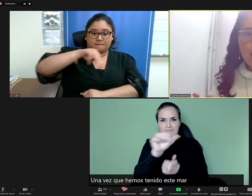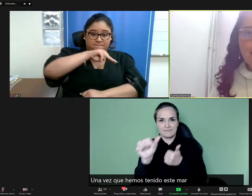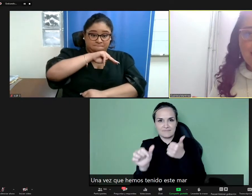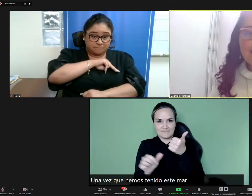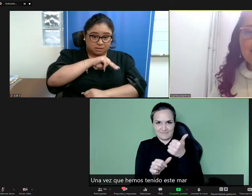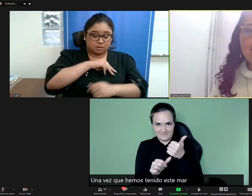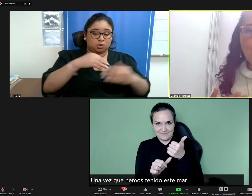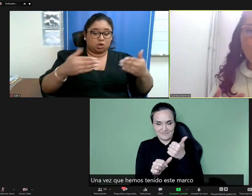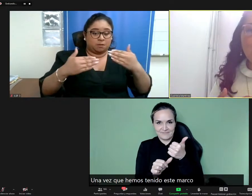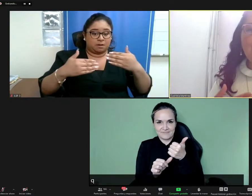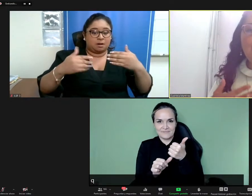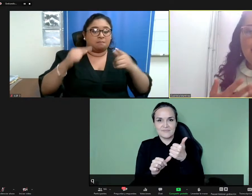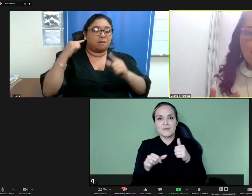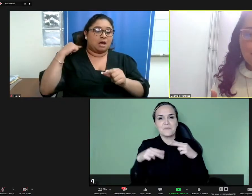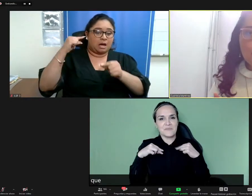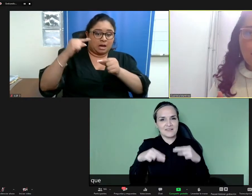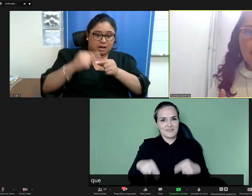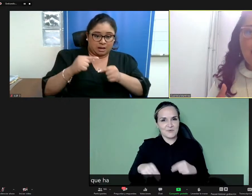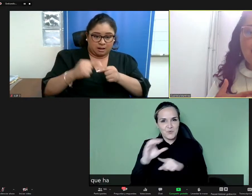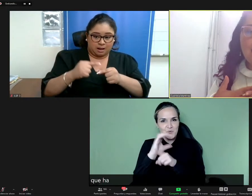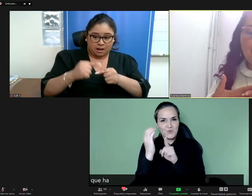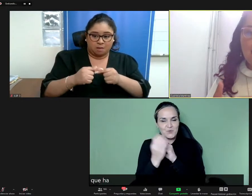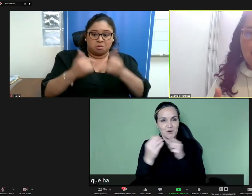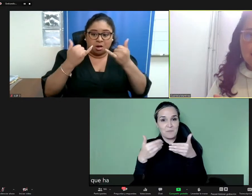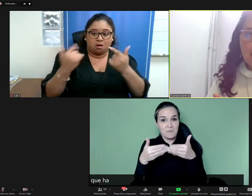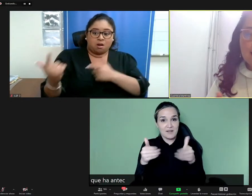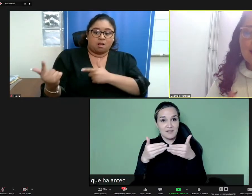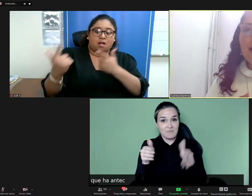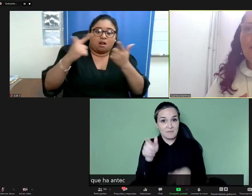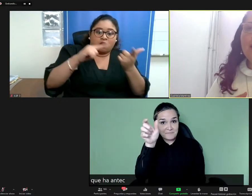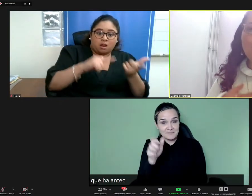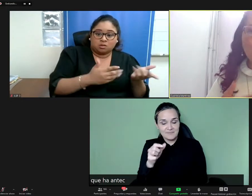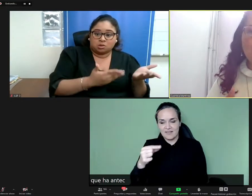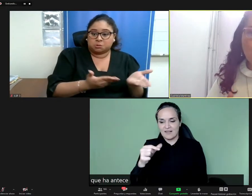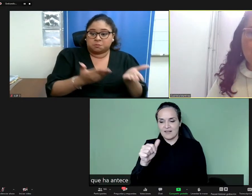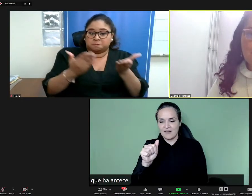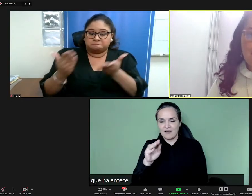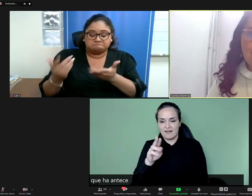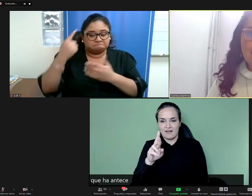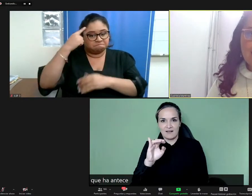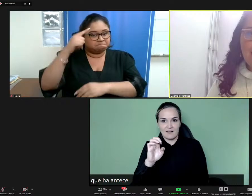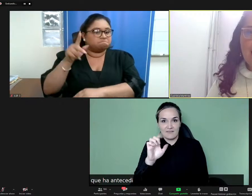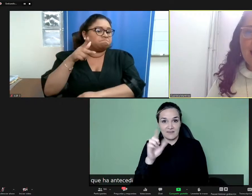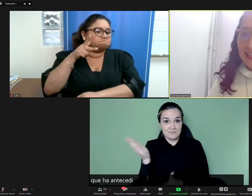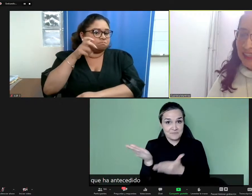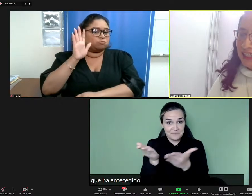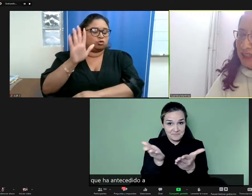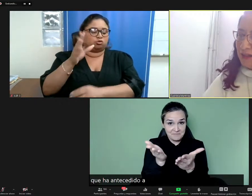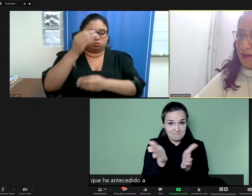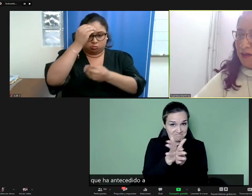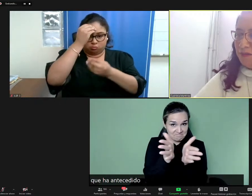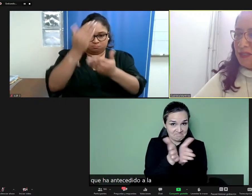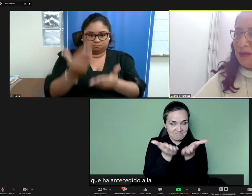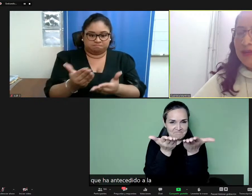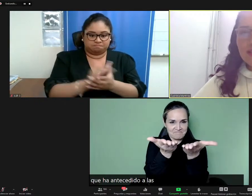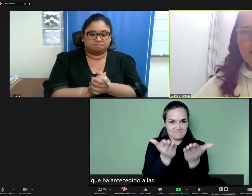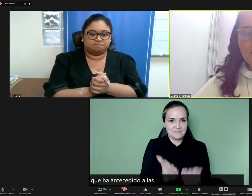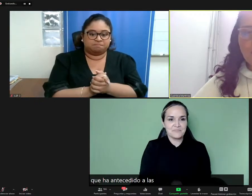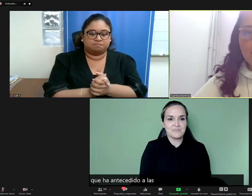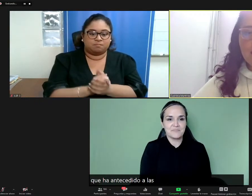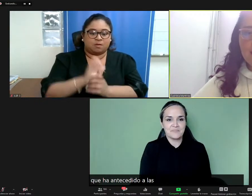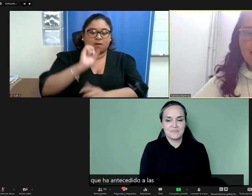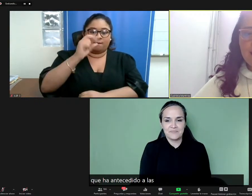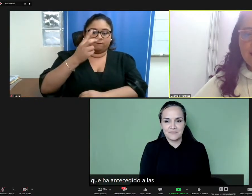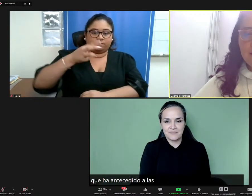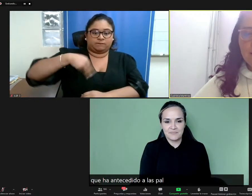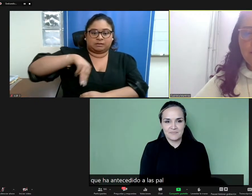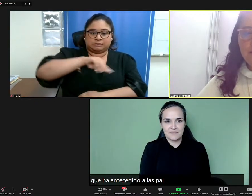minister of culture of panama gabriel gonzalez we are ready to listen to his message so carry